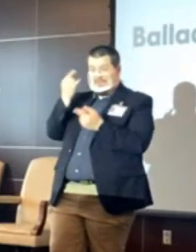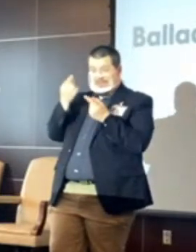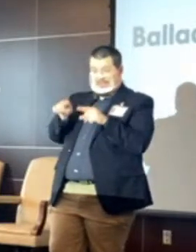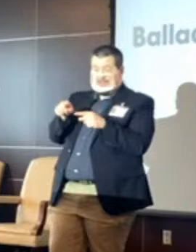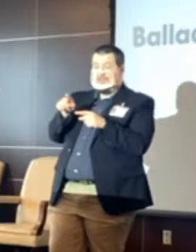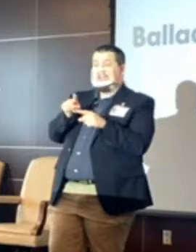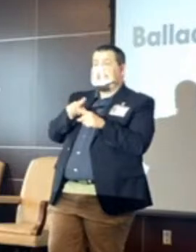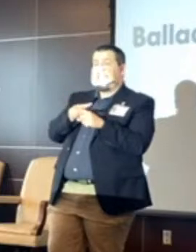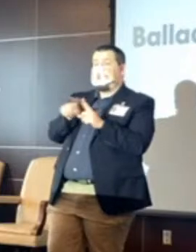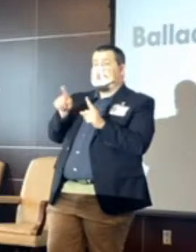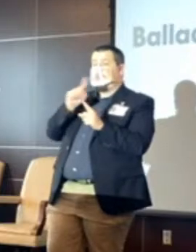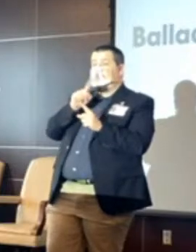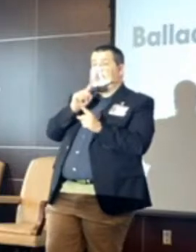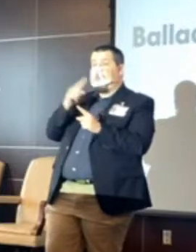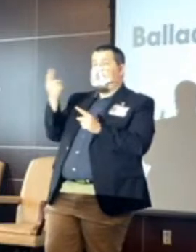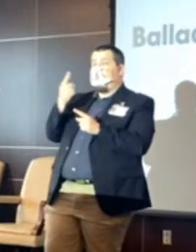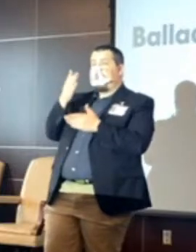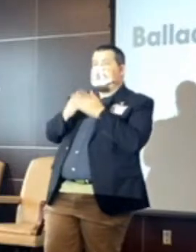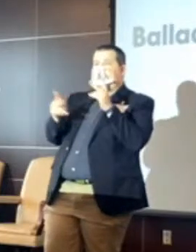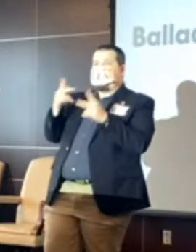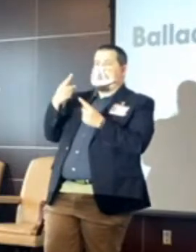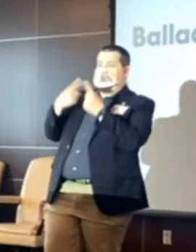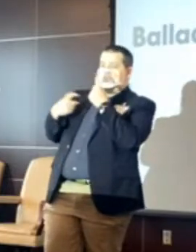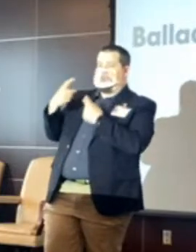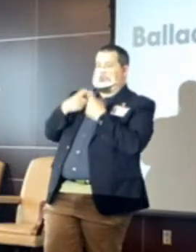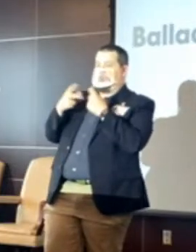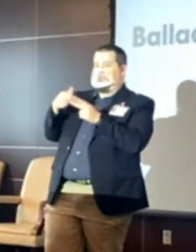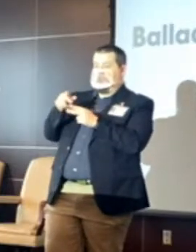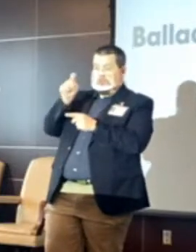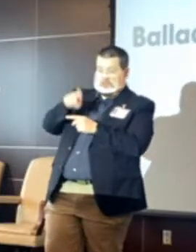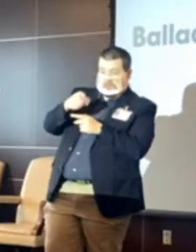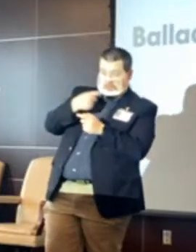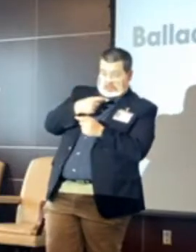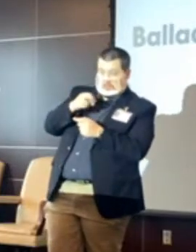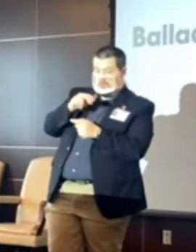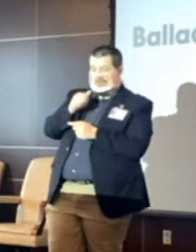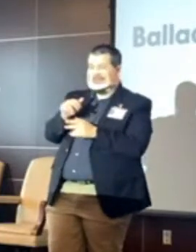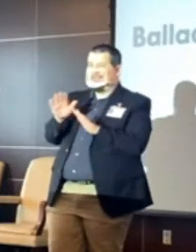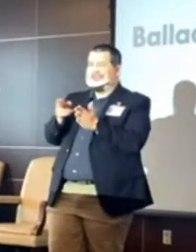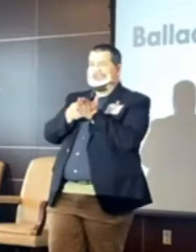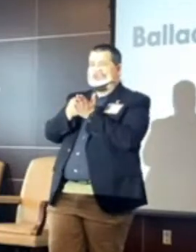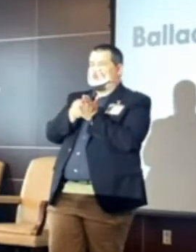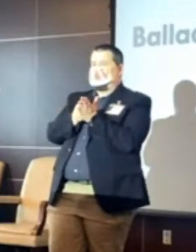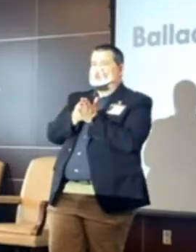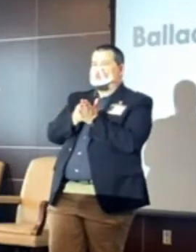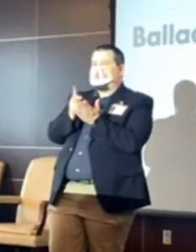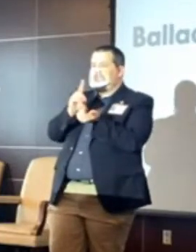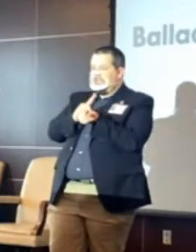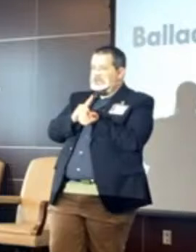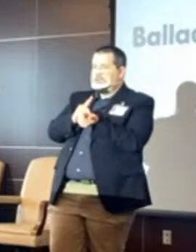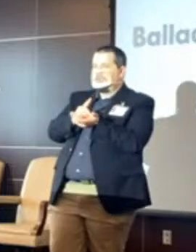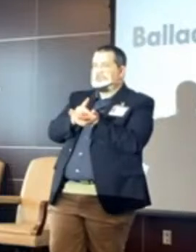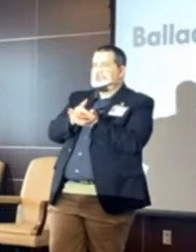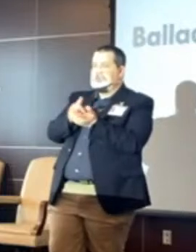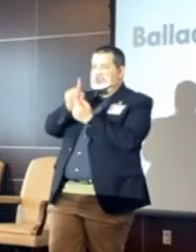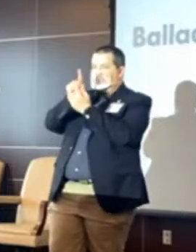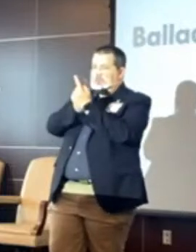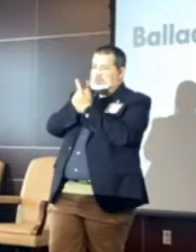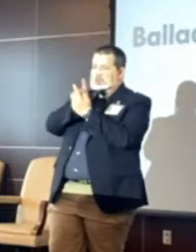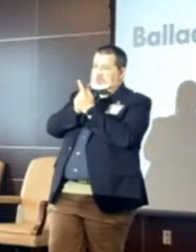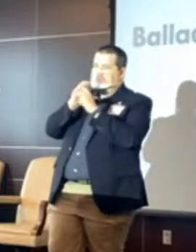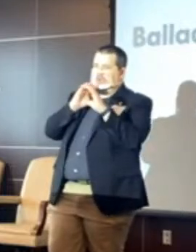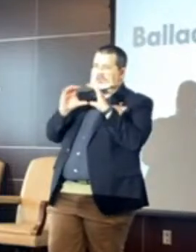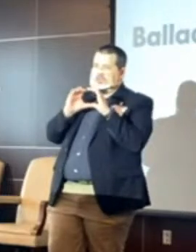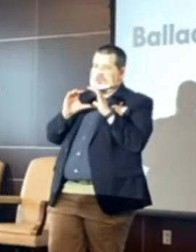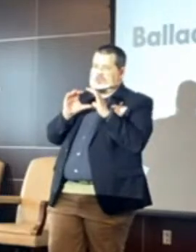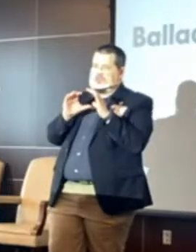needed. Yeah, I think there's always people that have questions about should they take it. And honestly, our physicians try to have those one-on-one